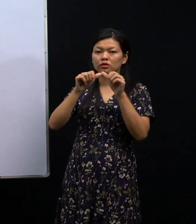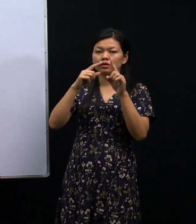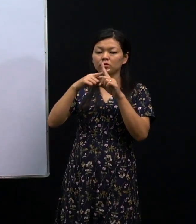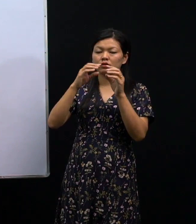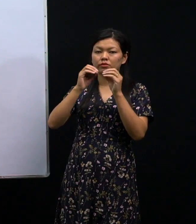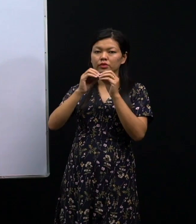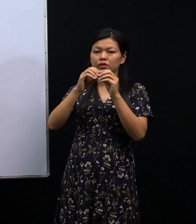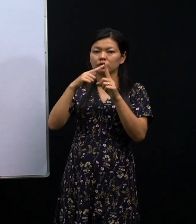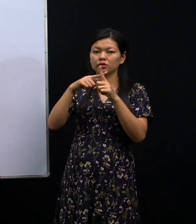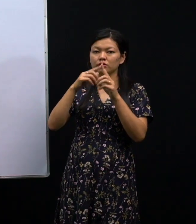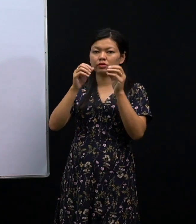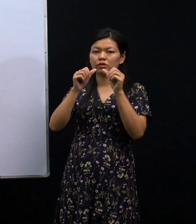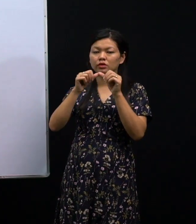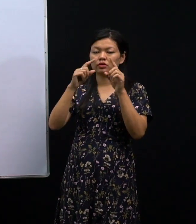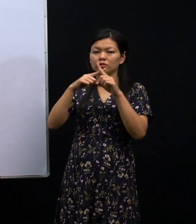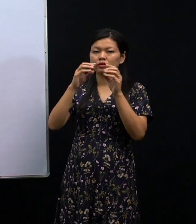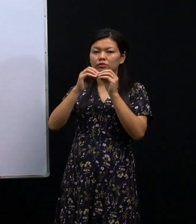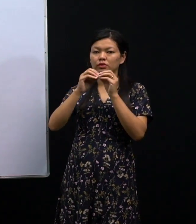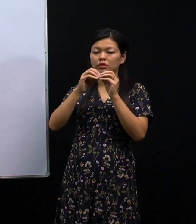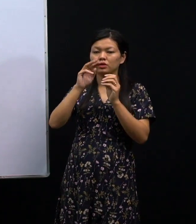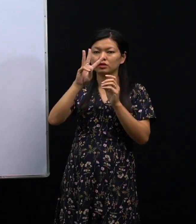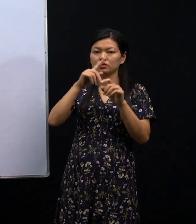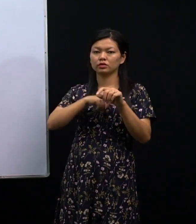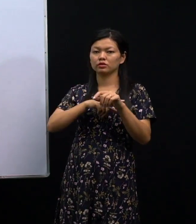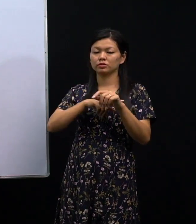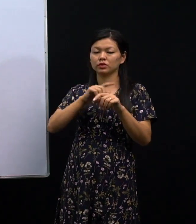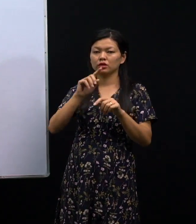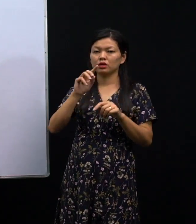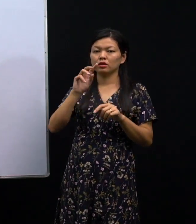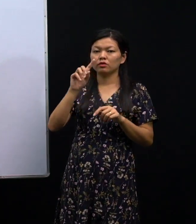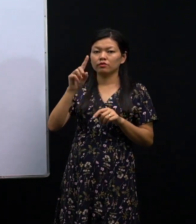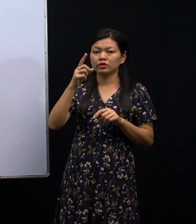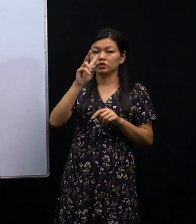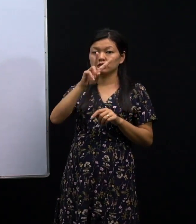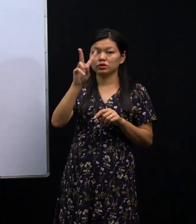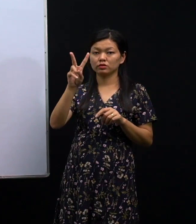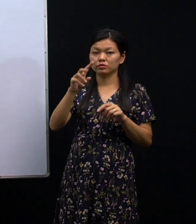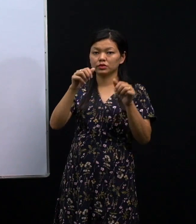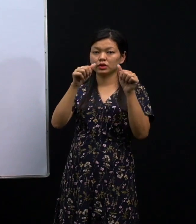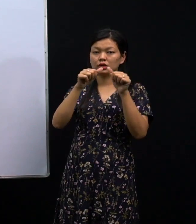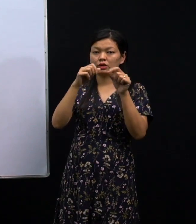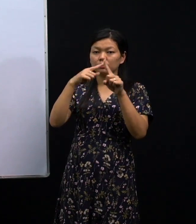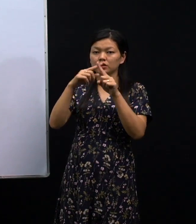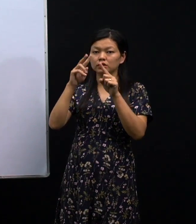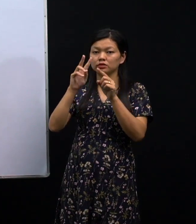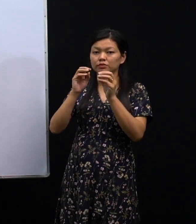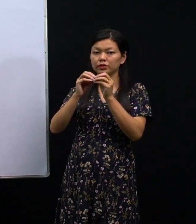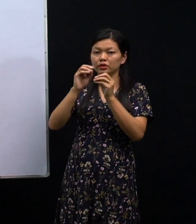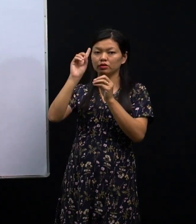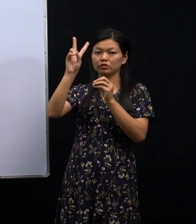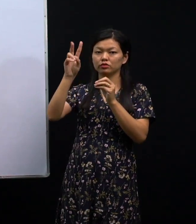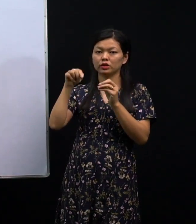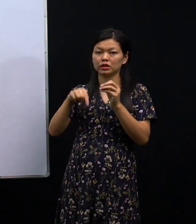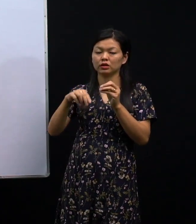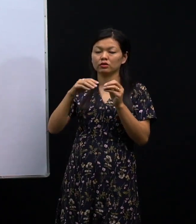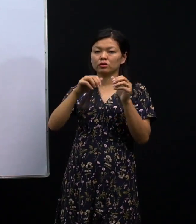B into A plus B. 3 times. First 2 times B is A plus B whole square. You already know that. And it is a plus